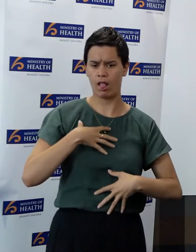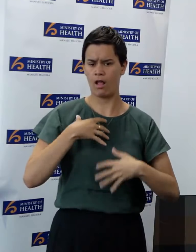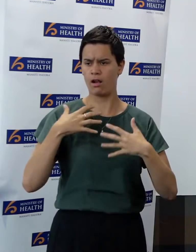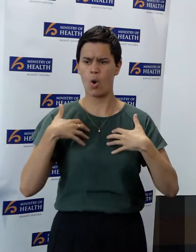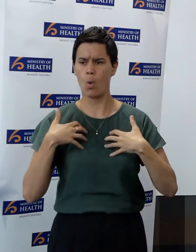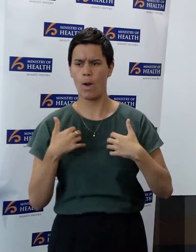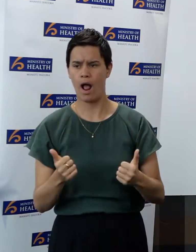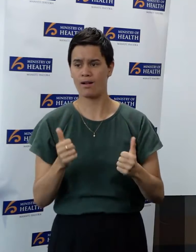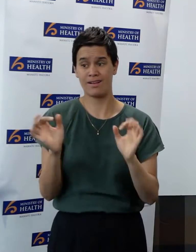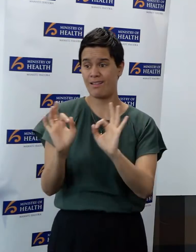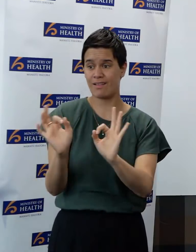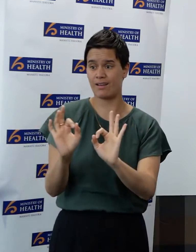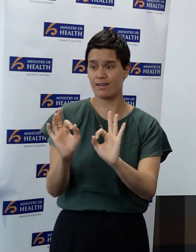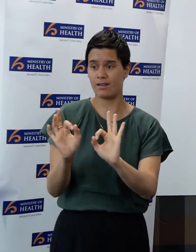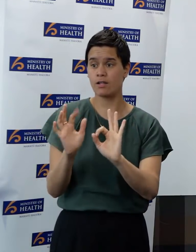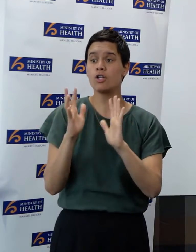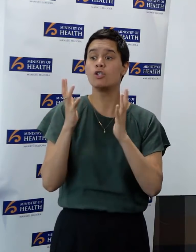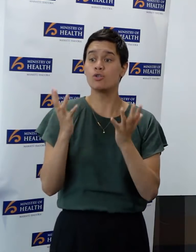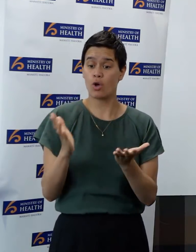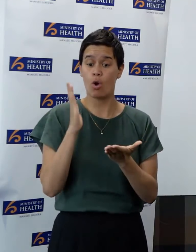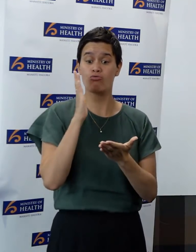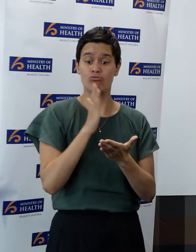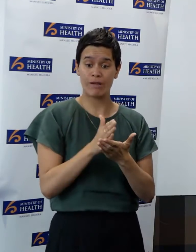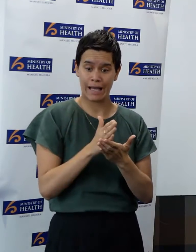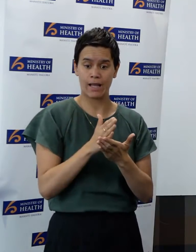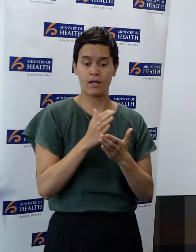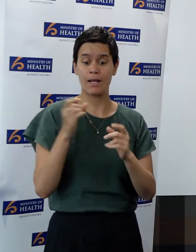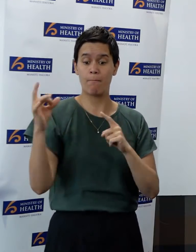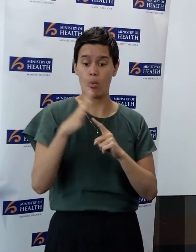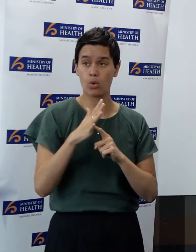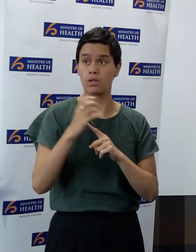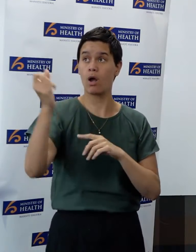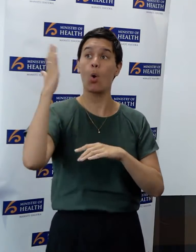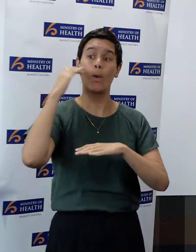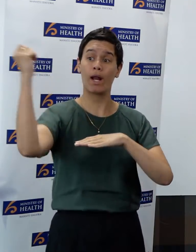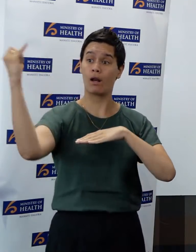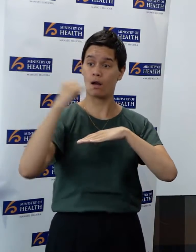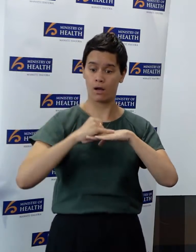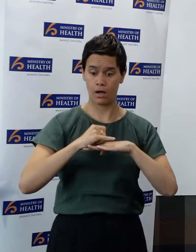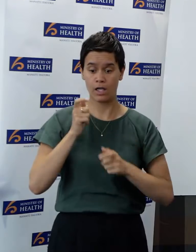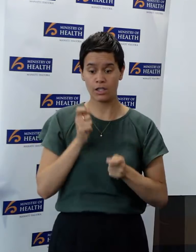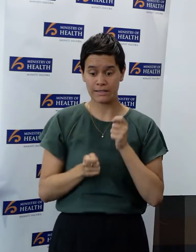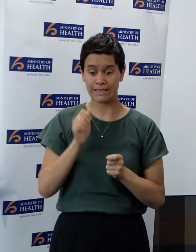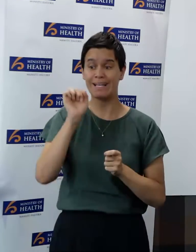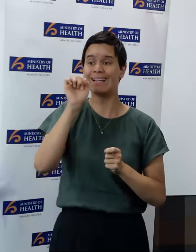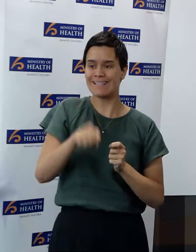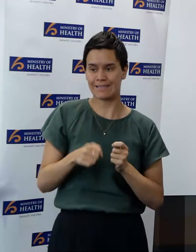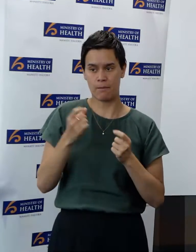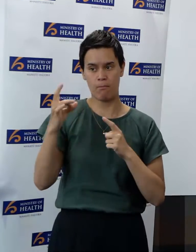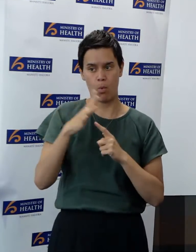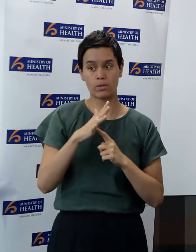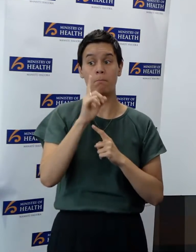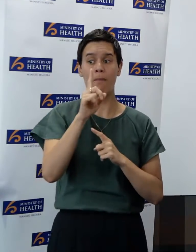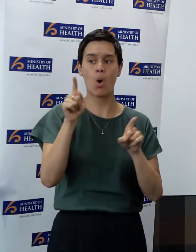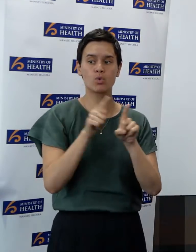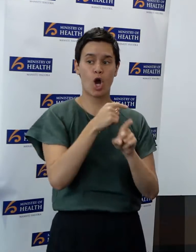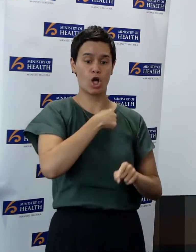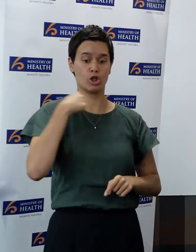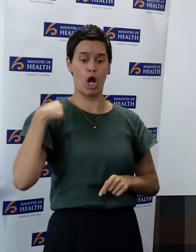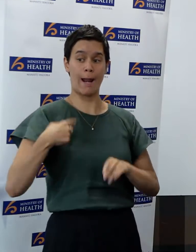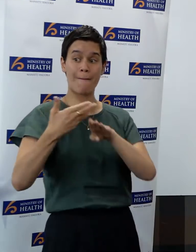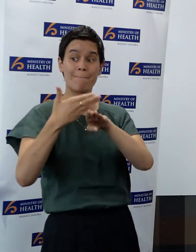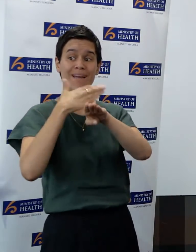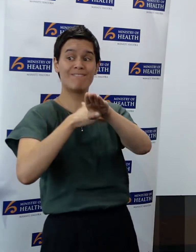measures happening in China before people leave that are just as important. We think our border response at the moment is appropriate and proportionate. Does